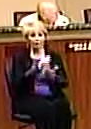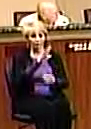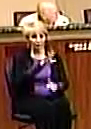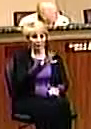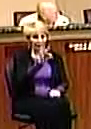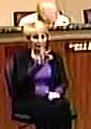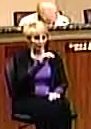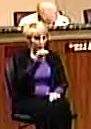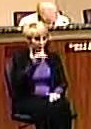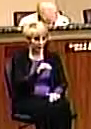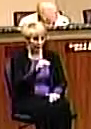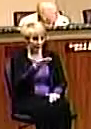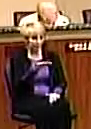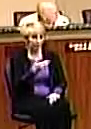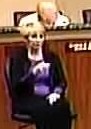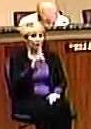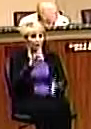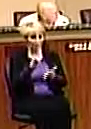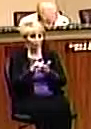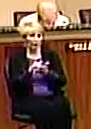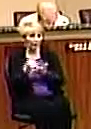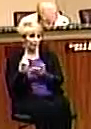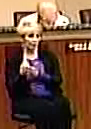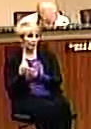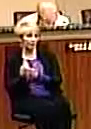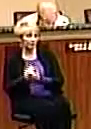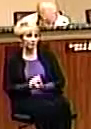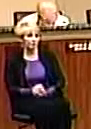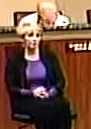59% of that amount of money.